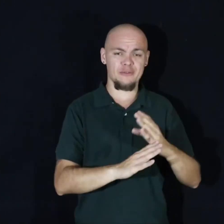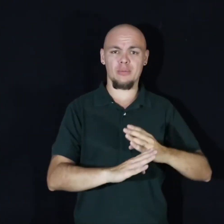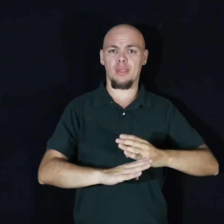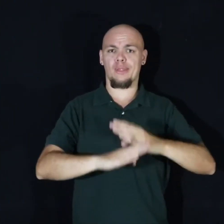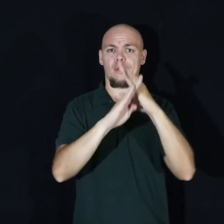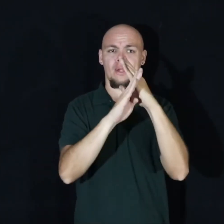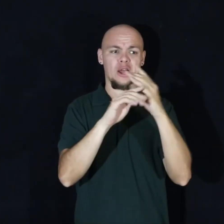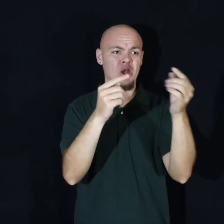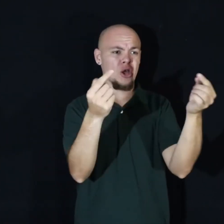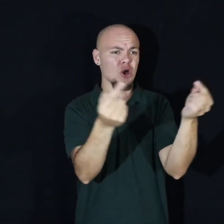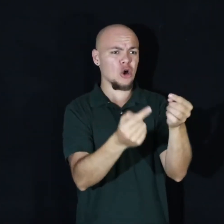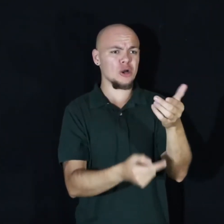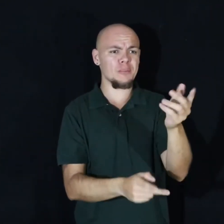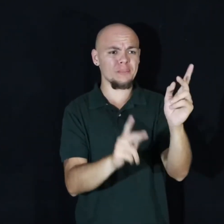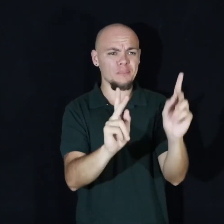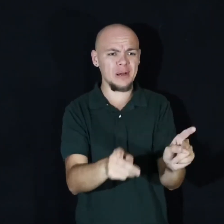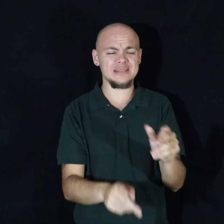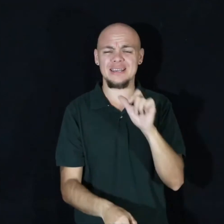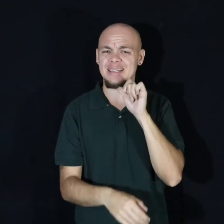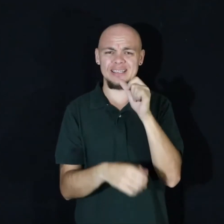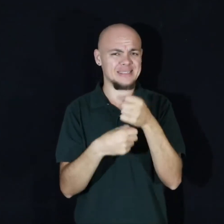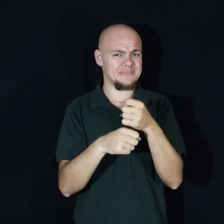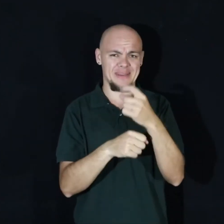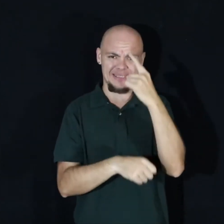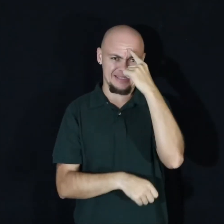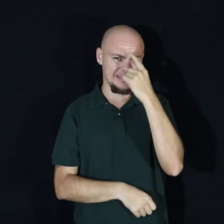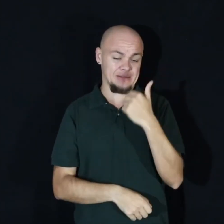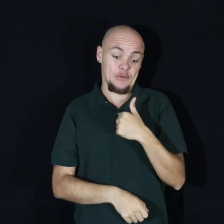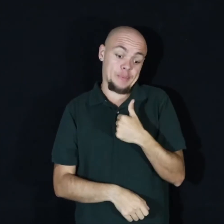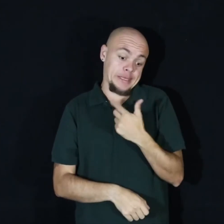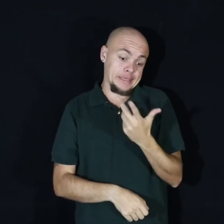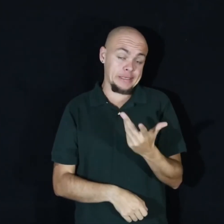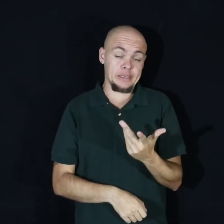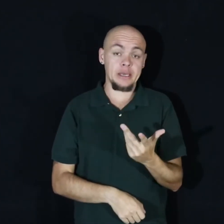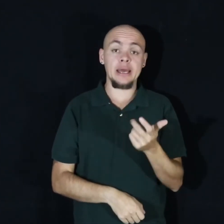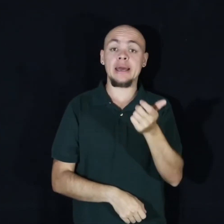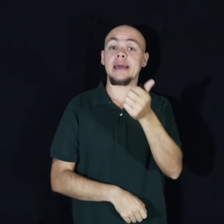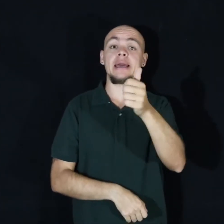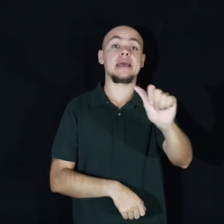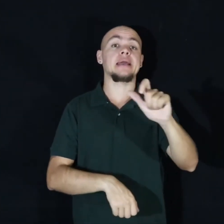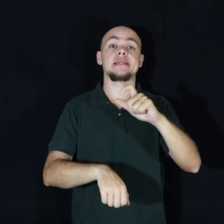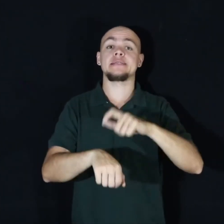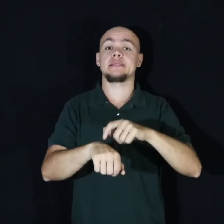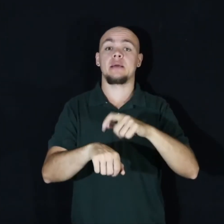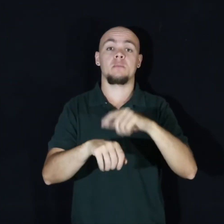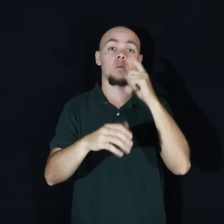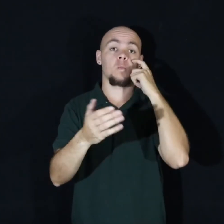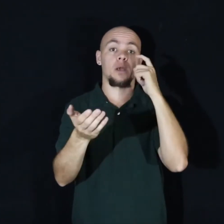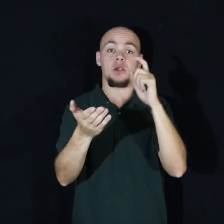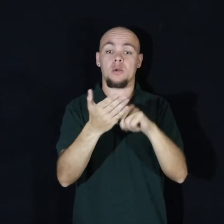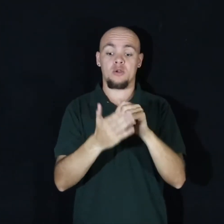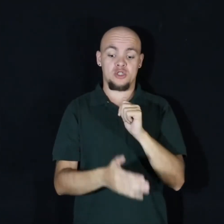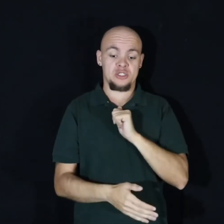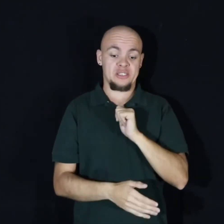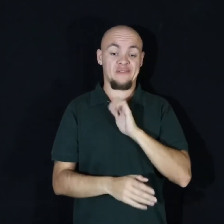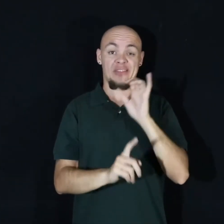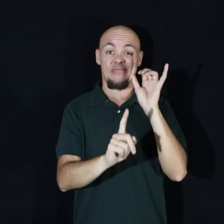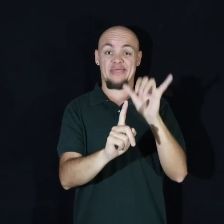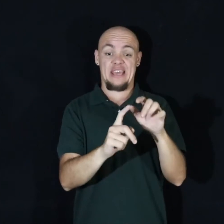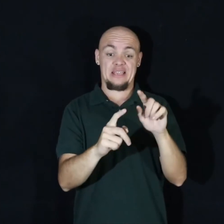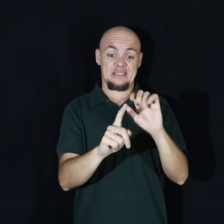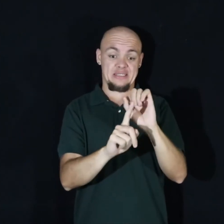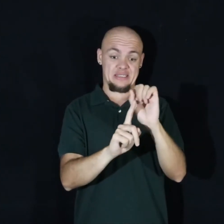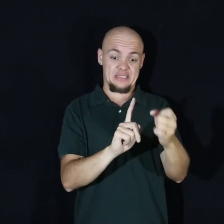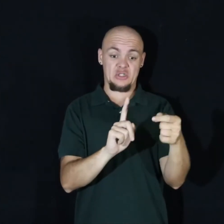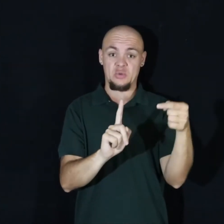doctrinal stance to harm someone else? That doesn't make sense to me. Because any time that we